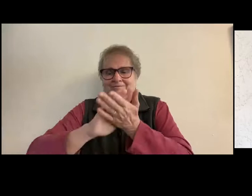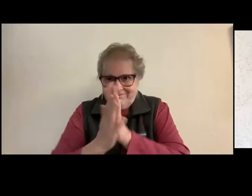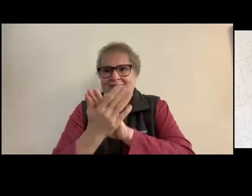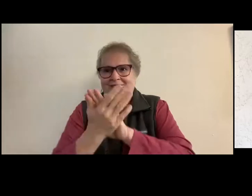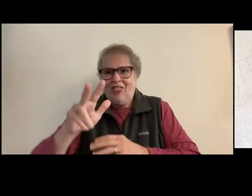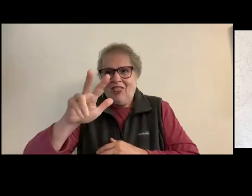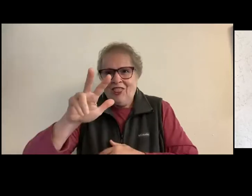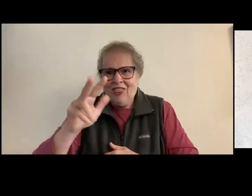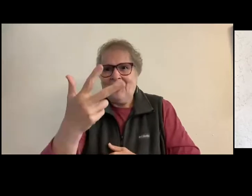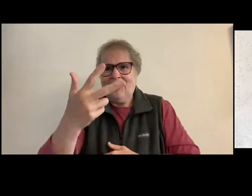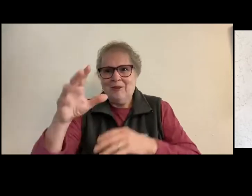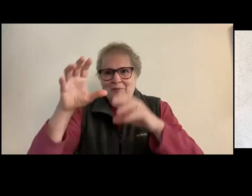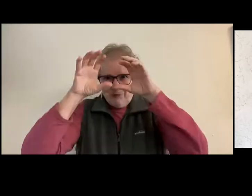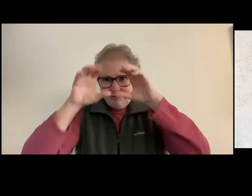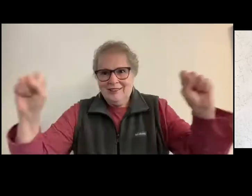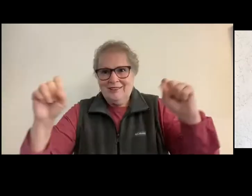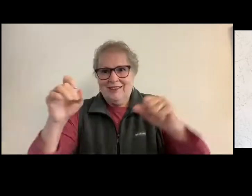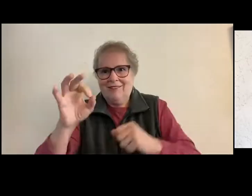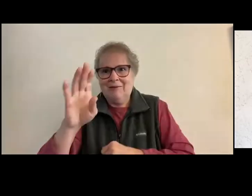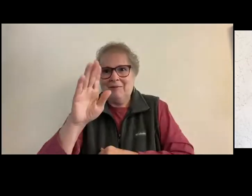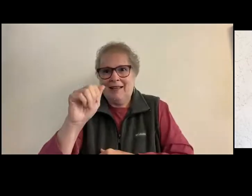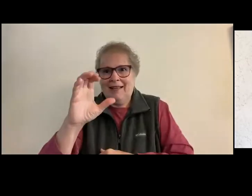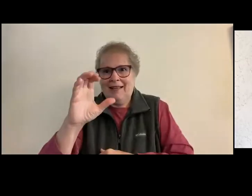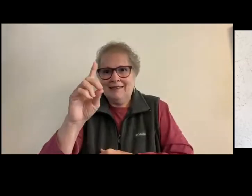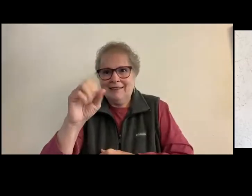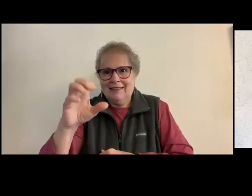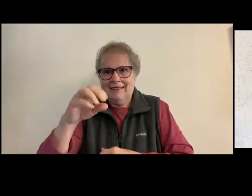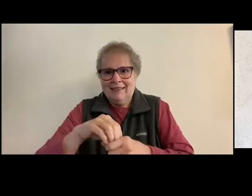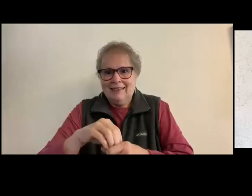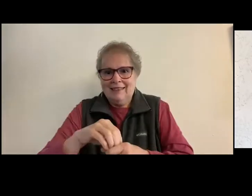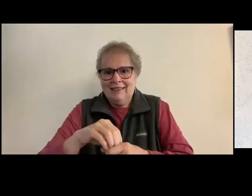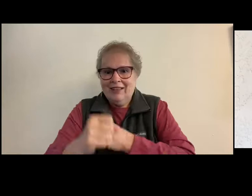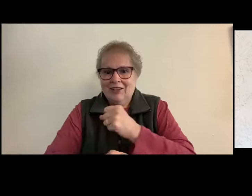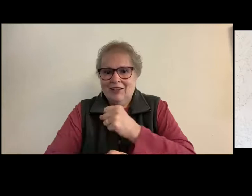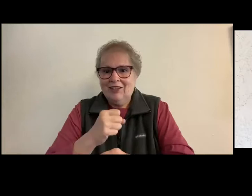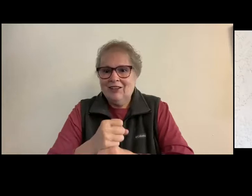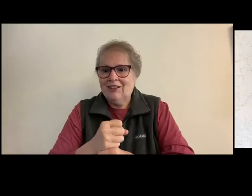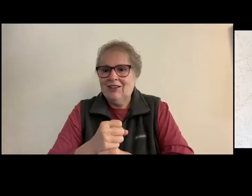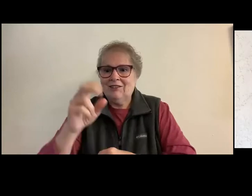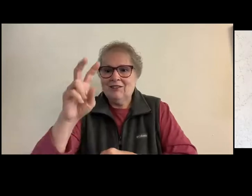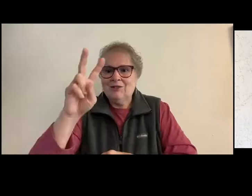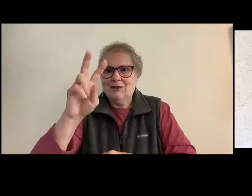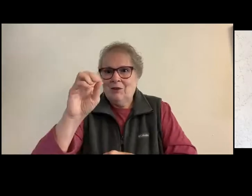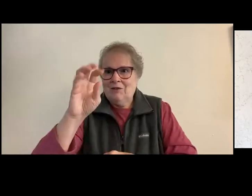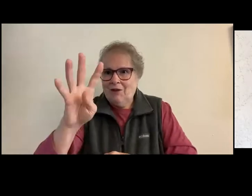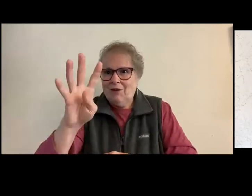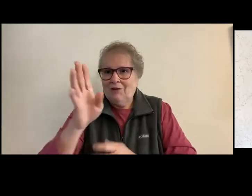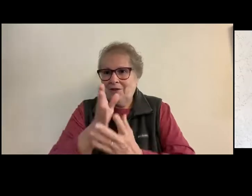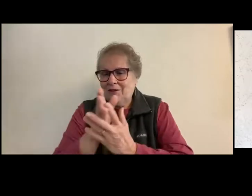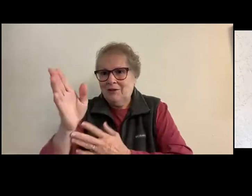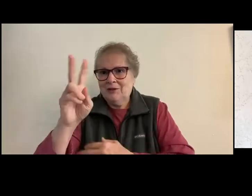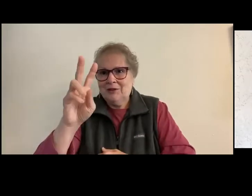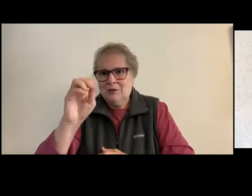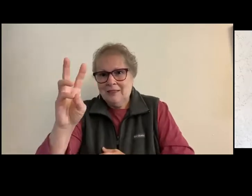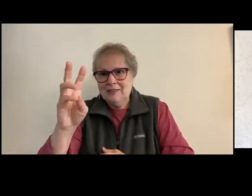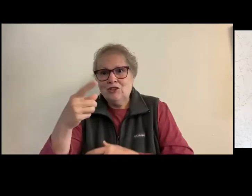Again, he became the third president of the Bay Area seniors, deaf seniors that year,